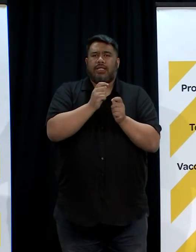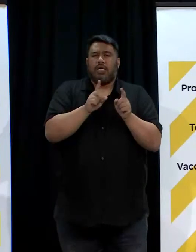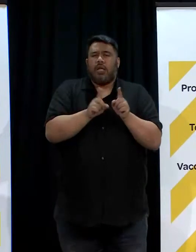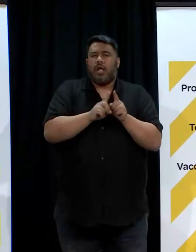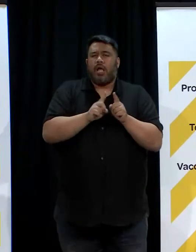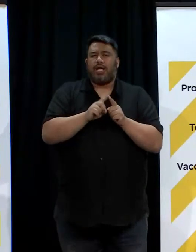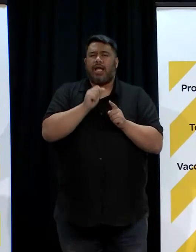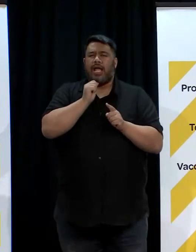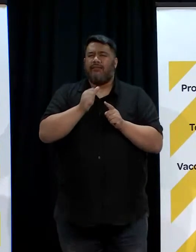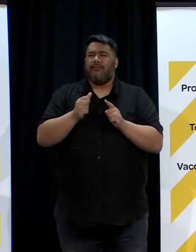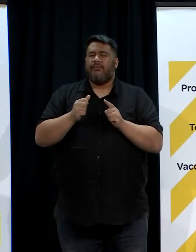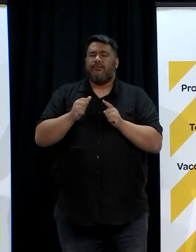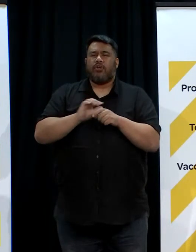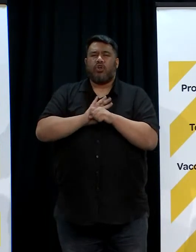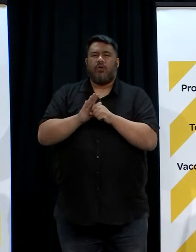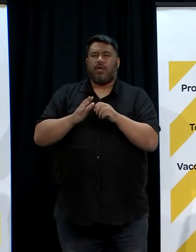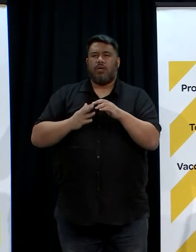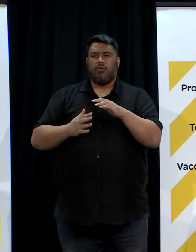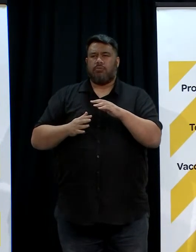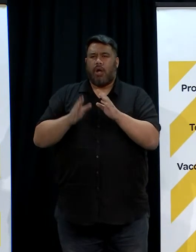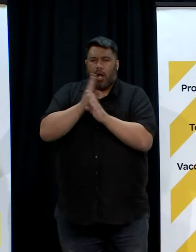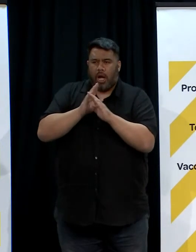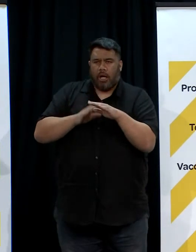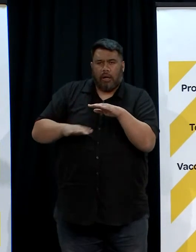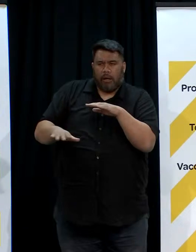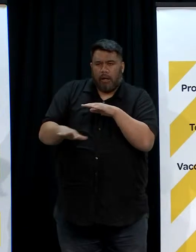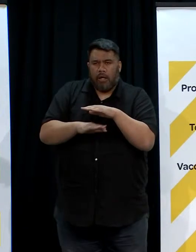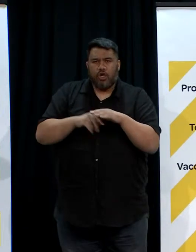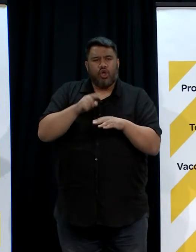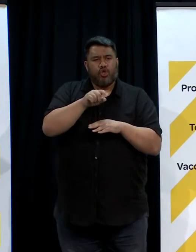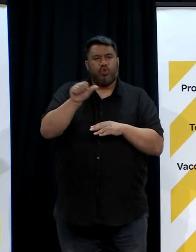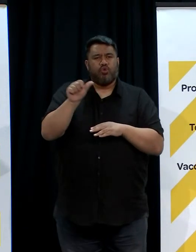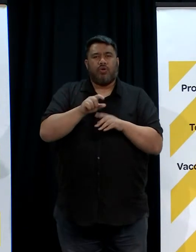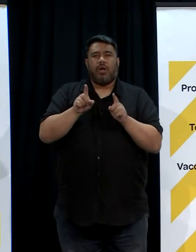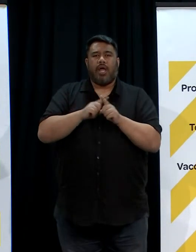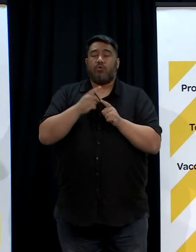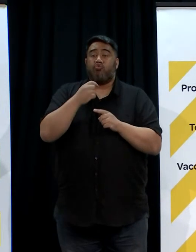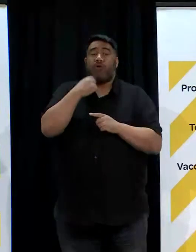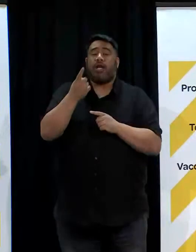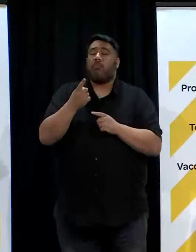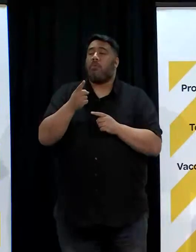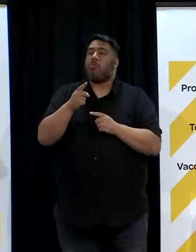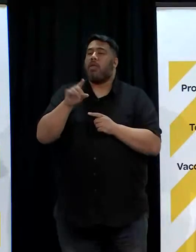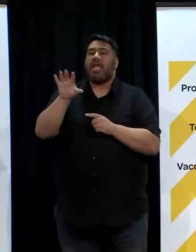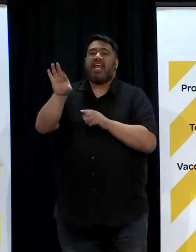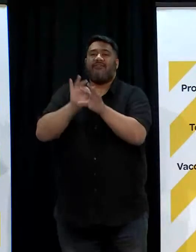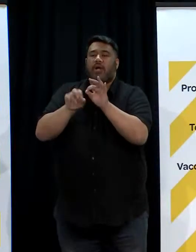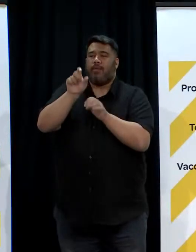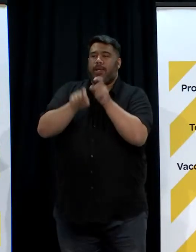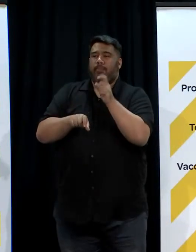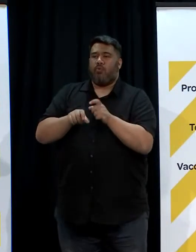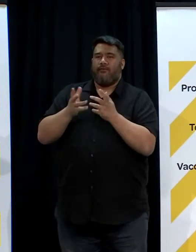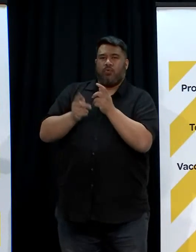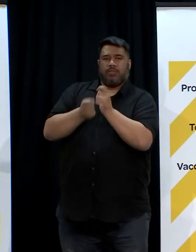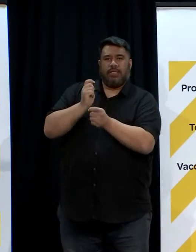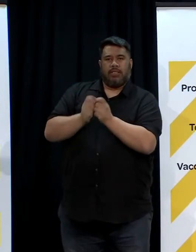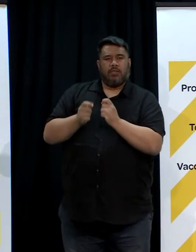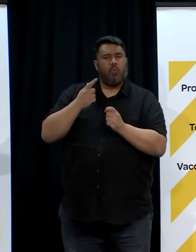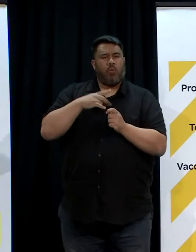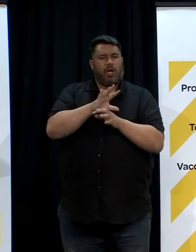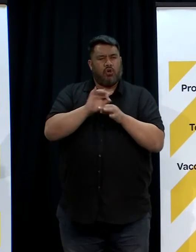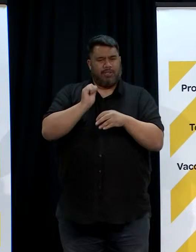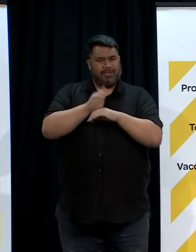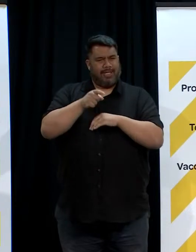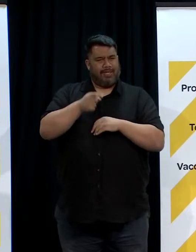cases? Oh, there is a lot of focused surveillance testing happening, and we had a good brief this morning from the Auckland